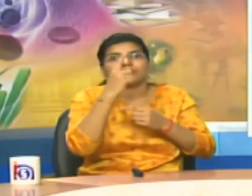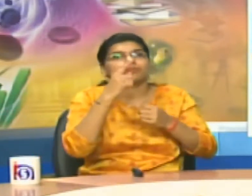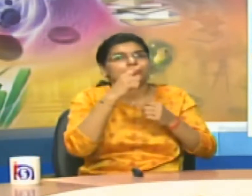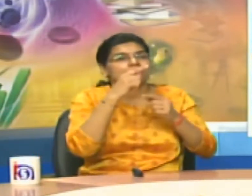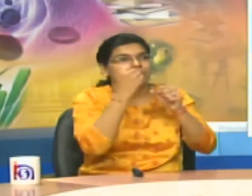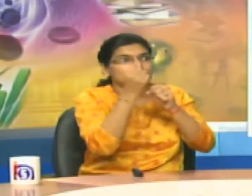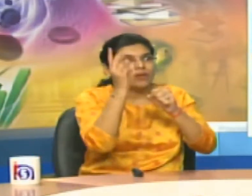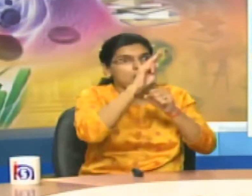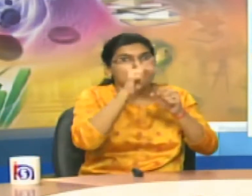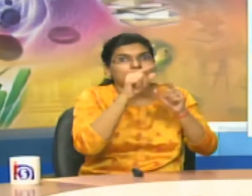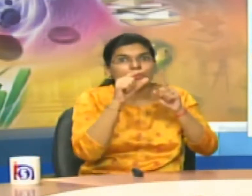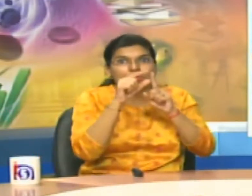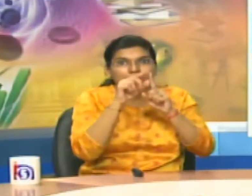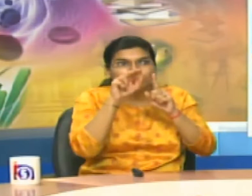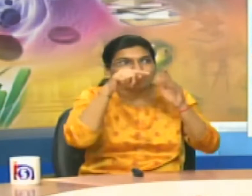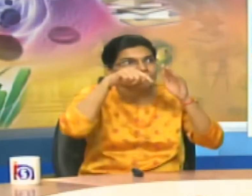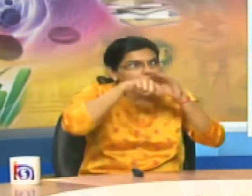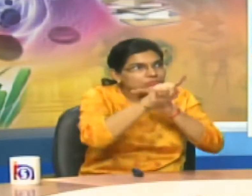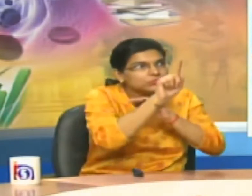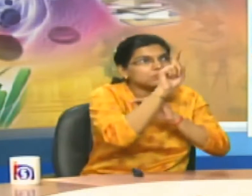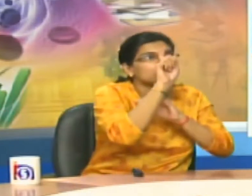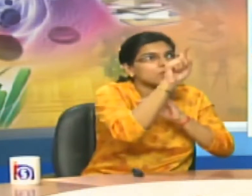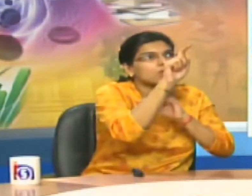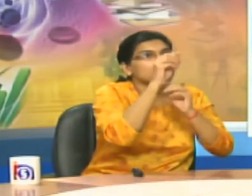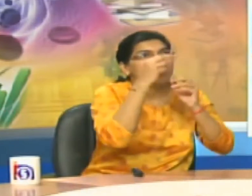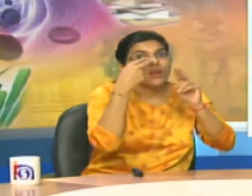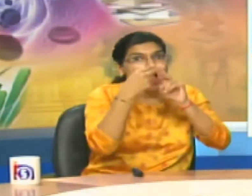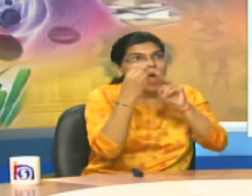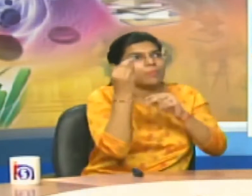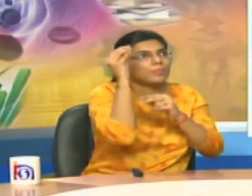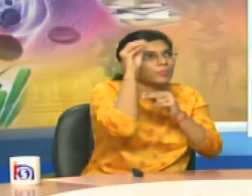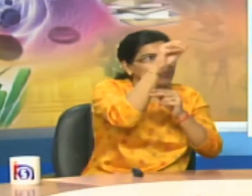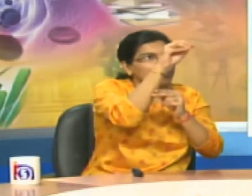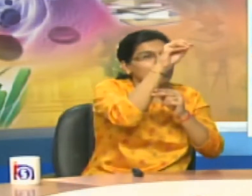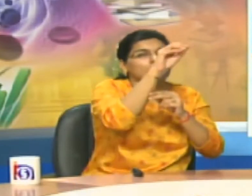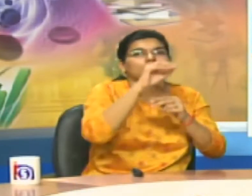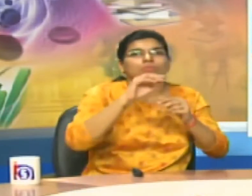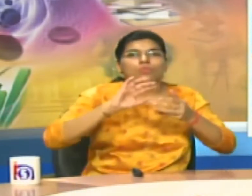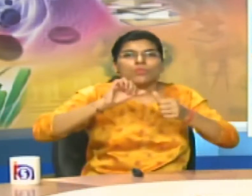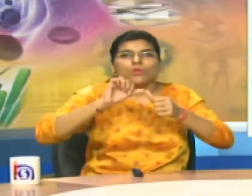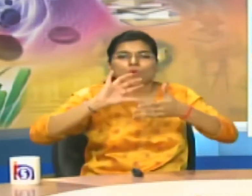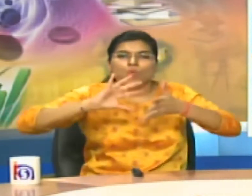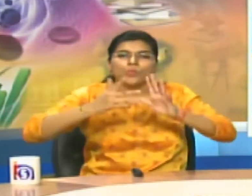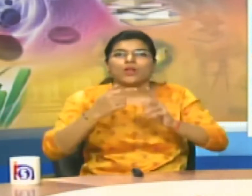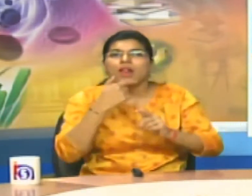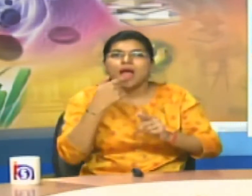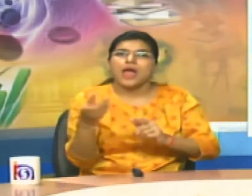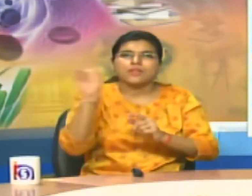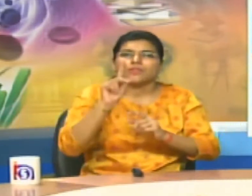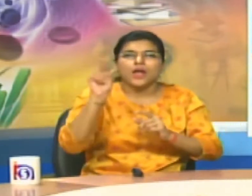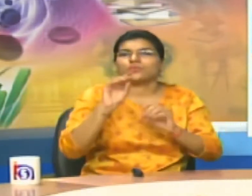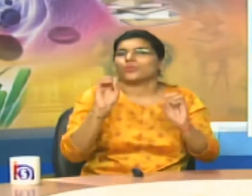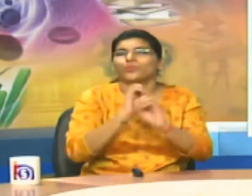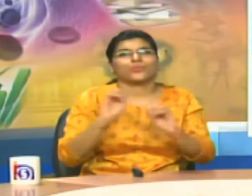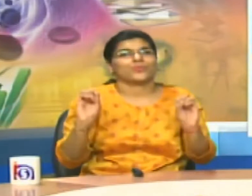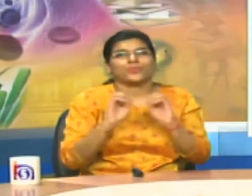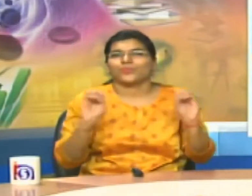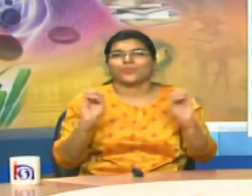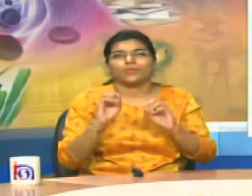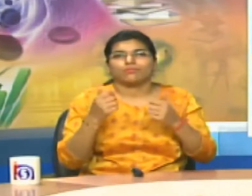there is any mistake, it underlines the mistake words automatically with the red